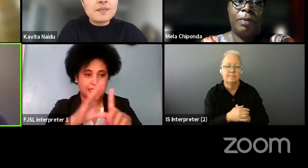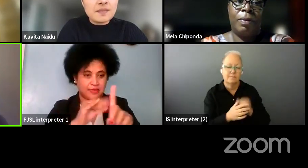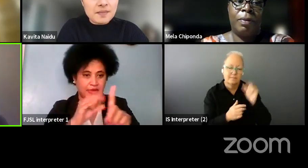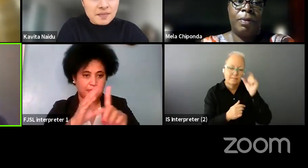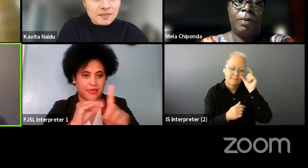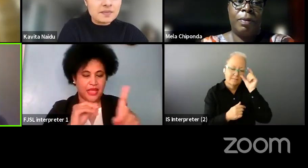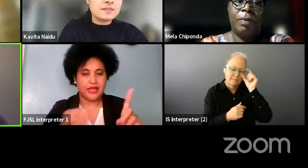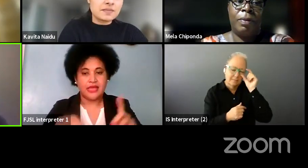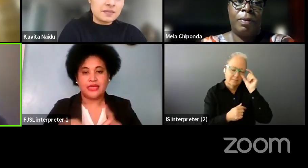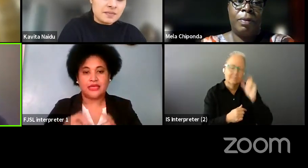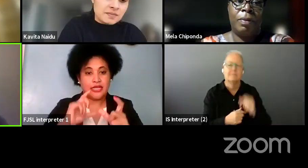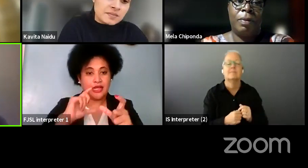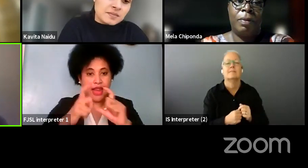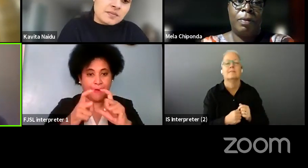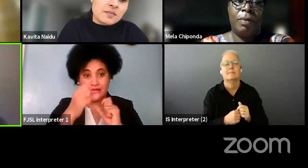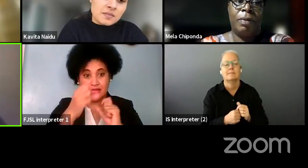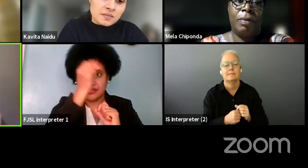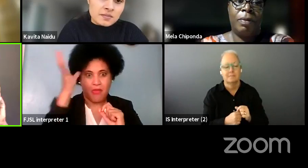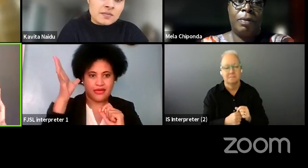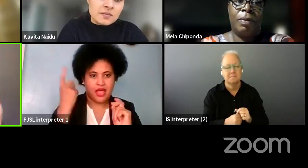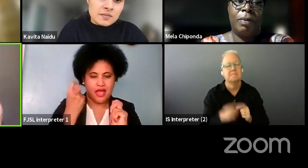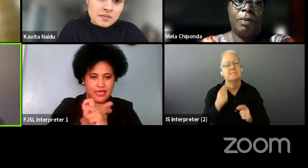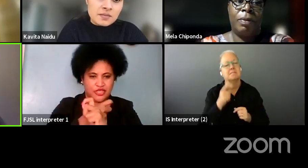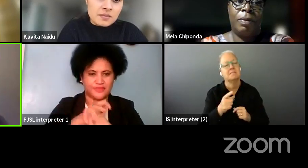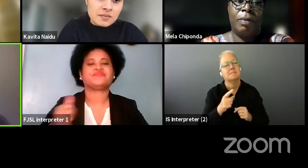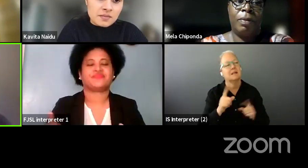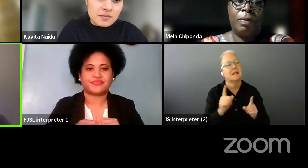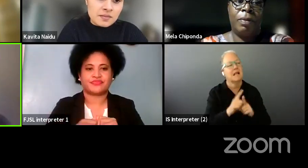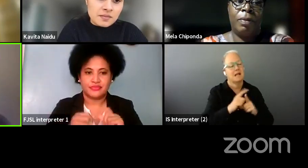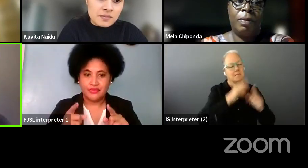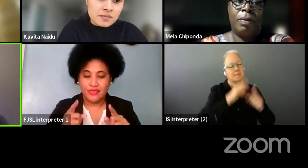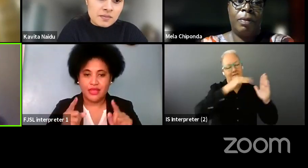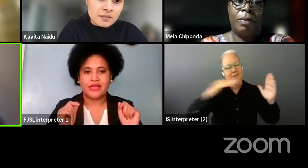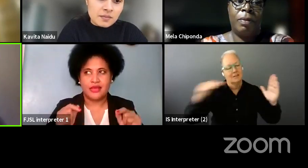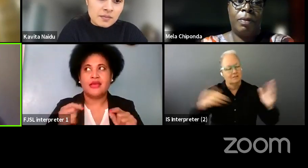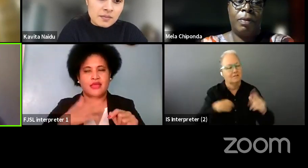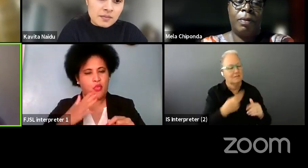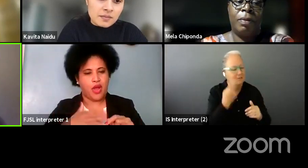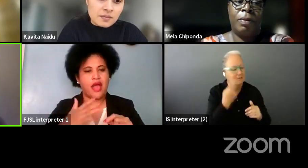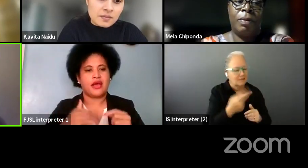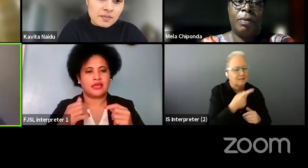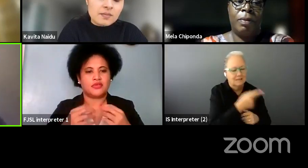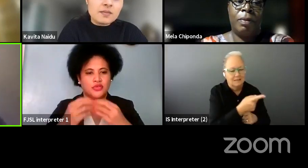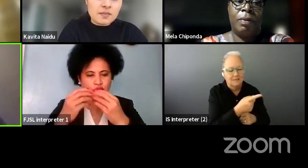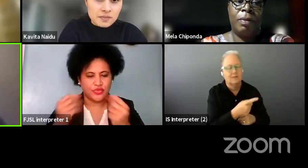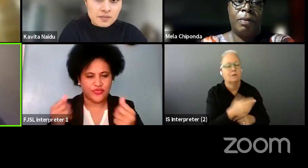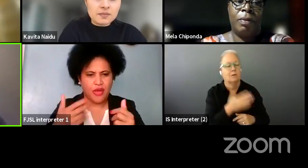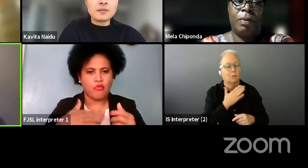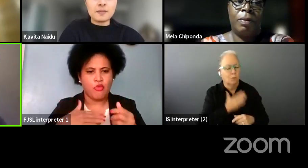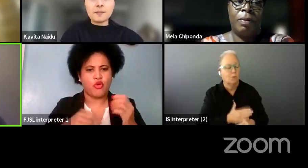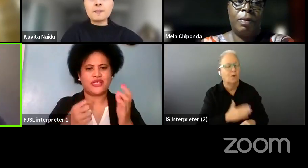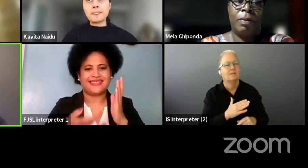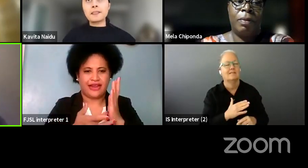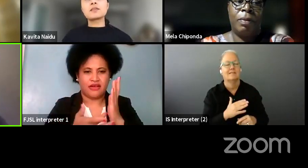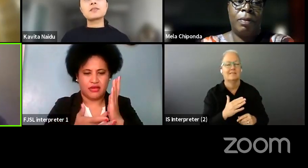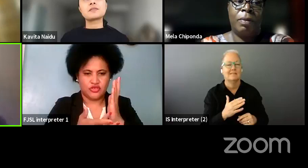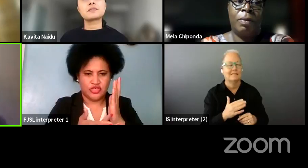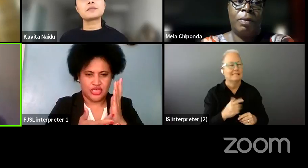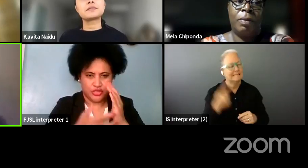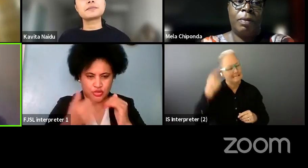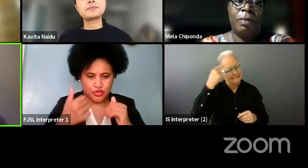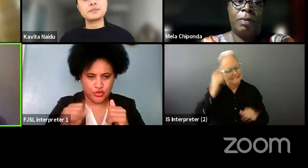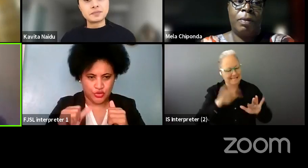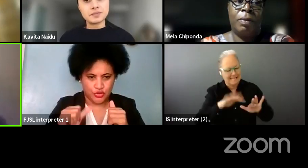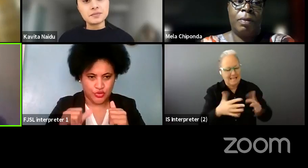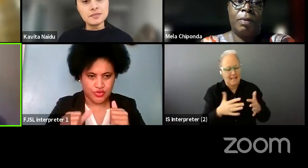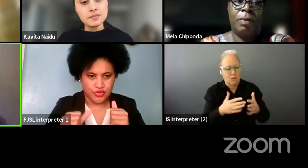advanced by fossil fuel industries who are keen on addressing climate change with more technological solutions. But this in its very essence